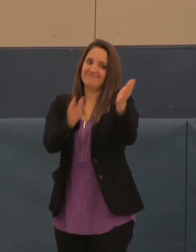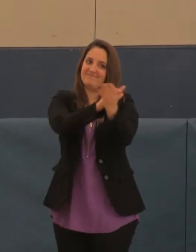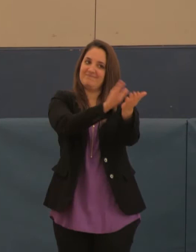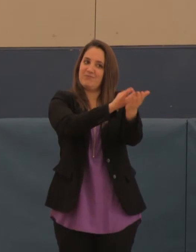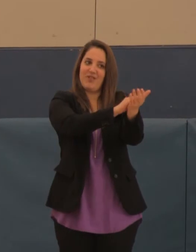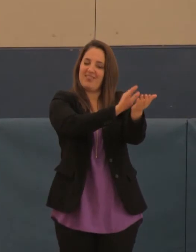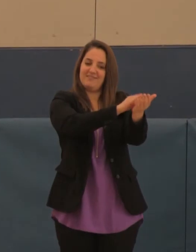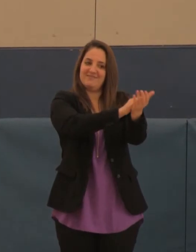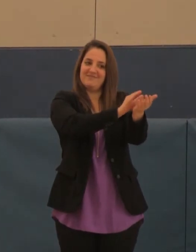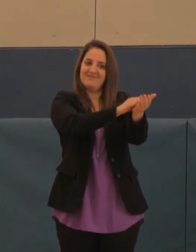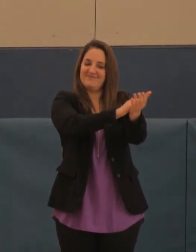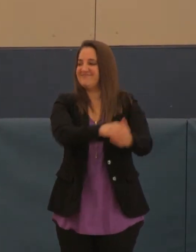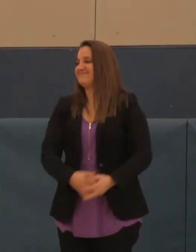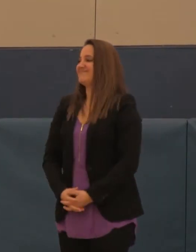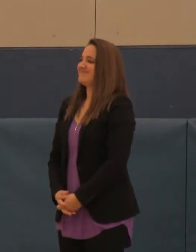Thank you.